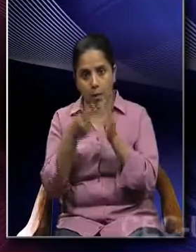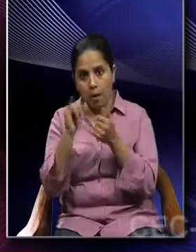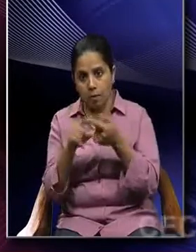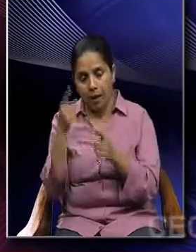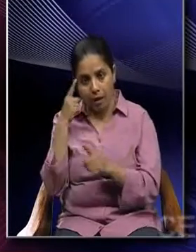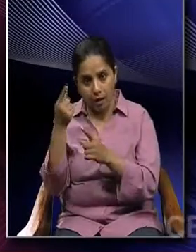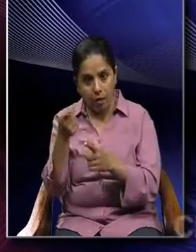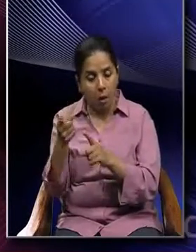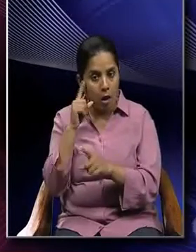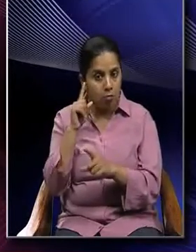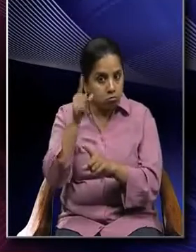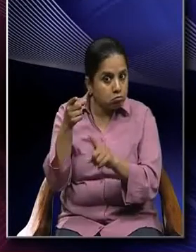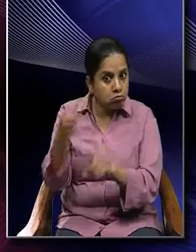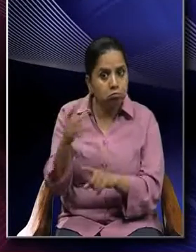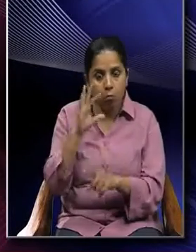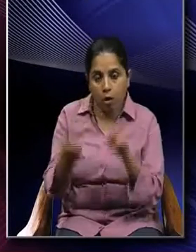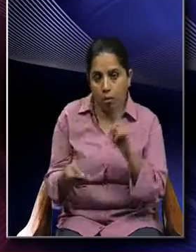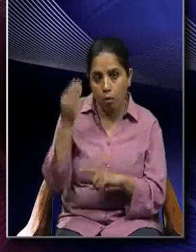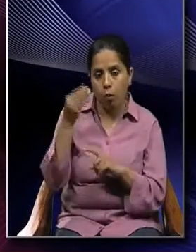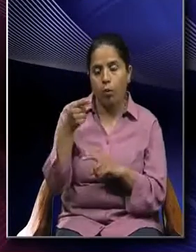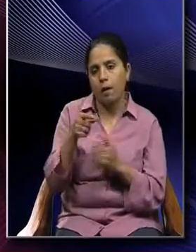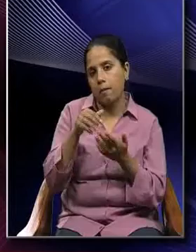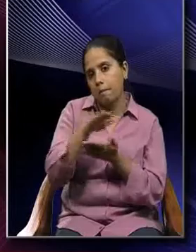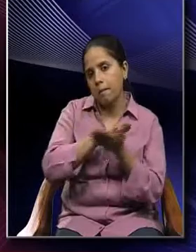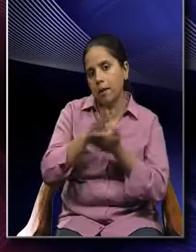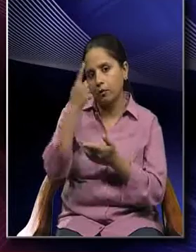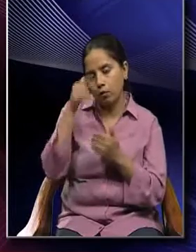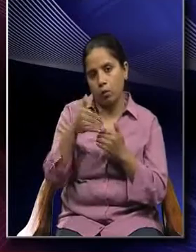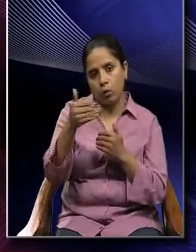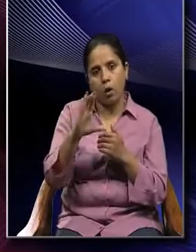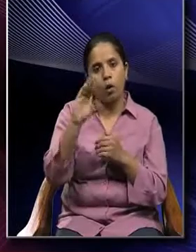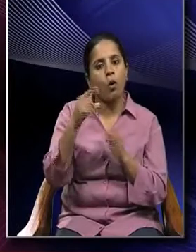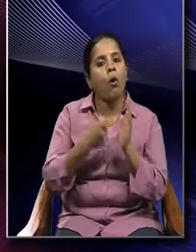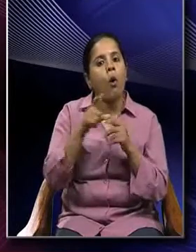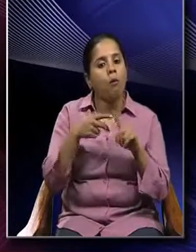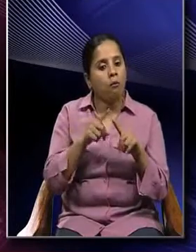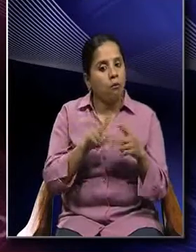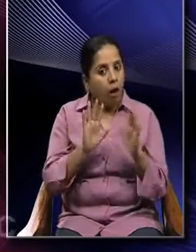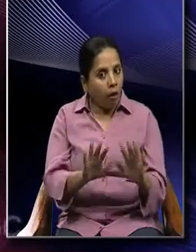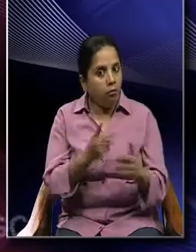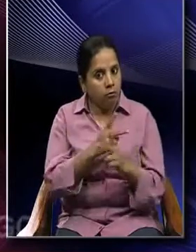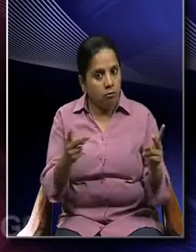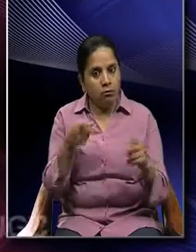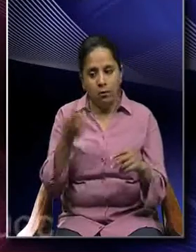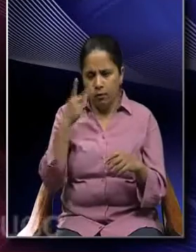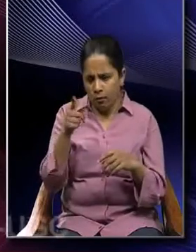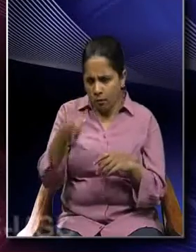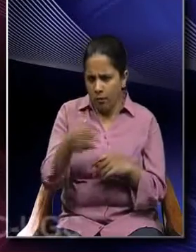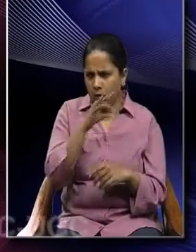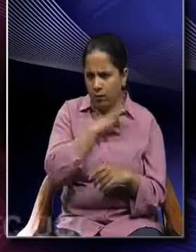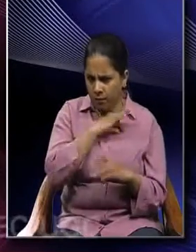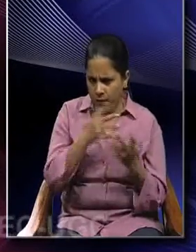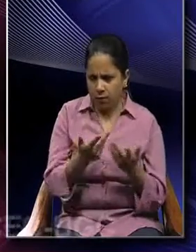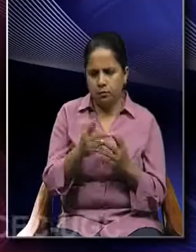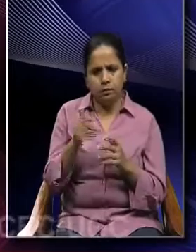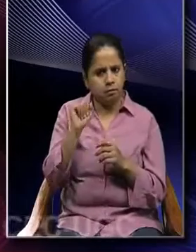more important, and it is going to be the basis for corporates' existence, whether they exist for profit or they have